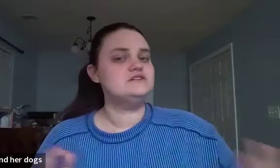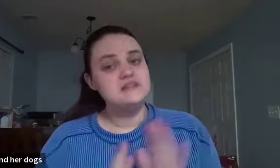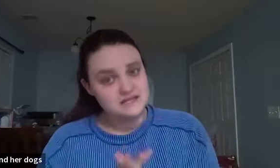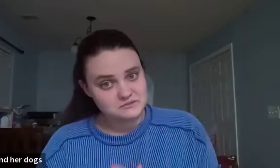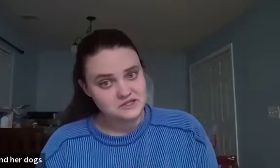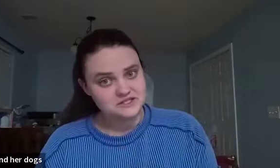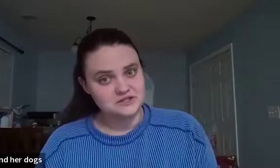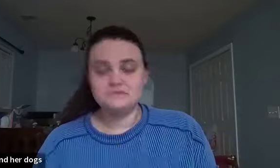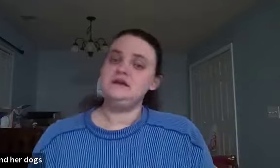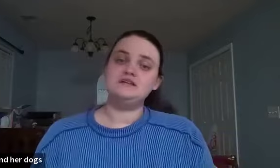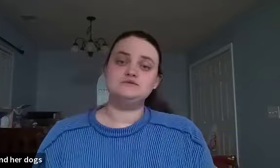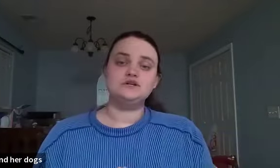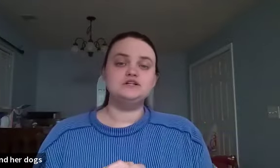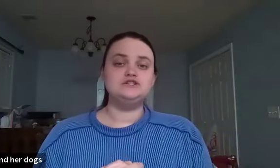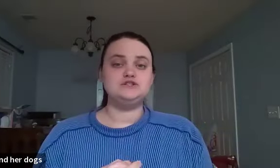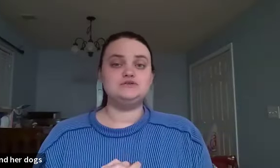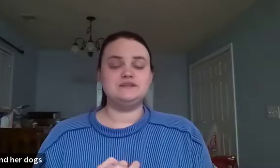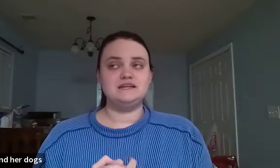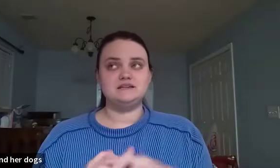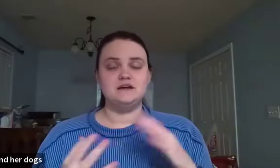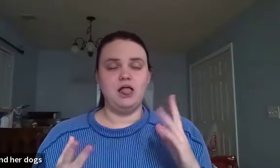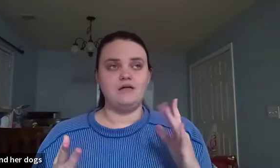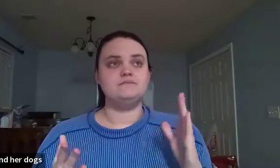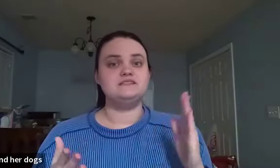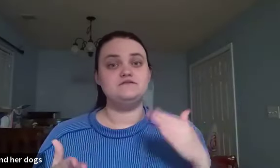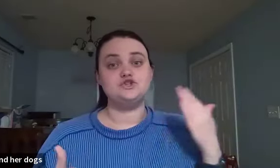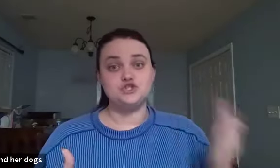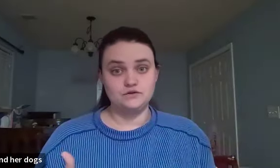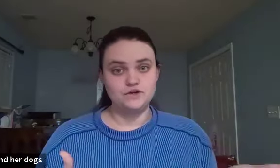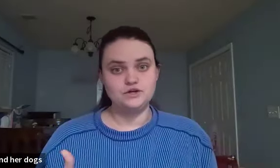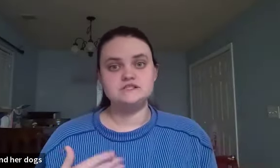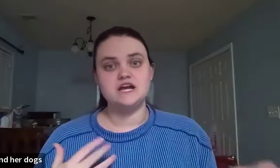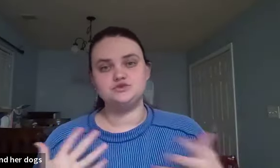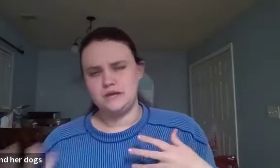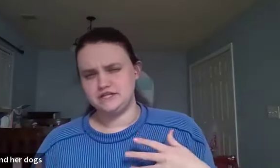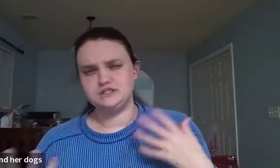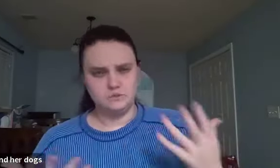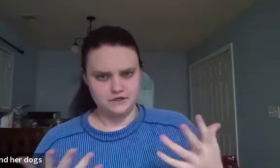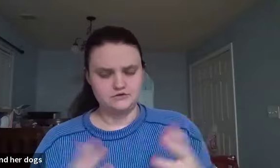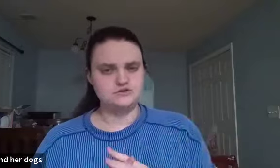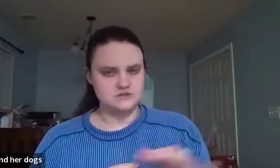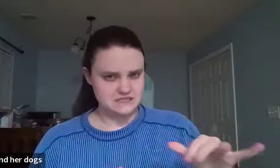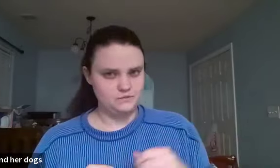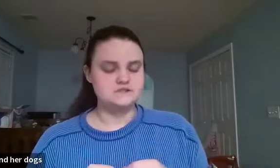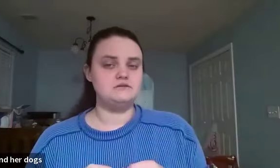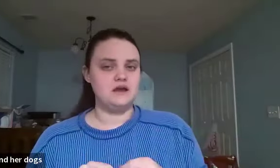so the next thing we're going to do is we're going to do the next sign for server / waitress waiter. Those are the same ones,